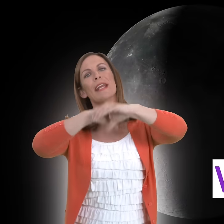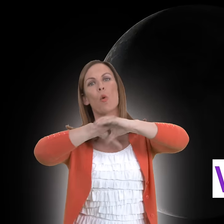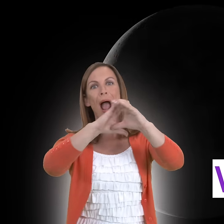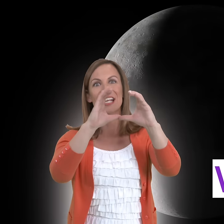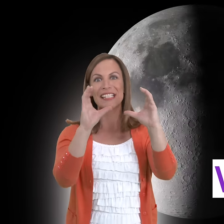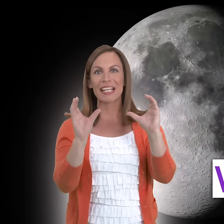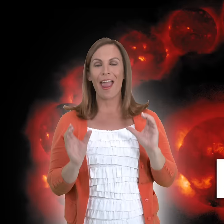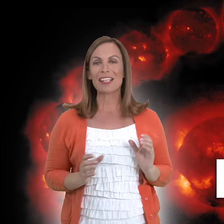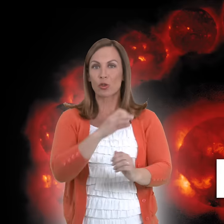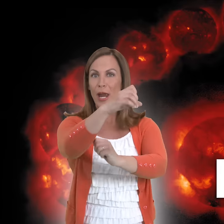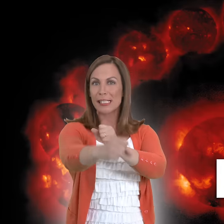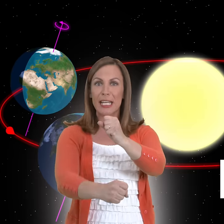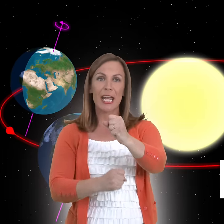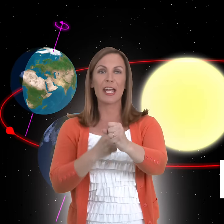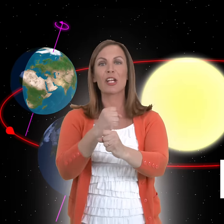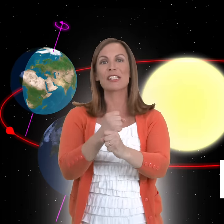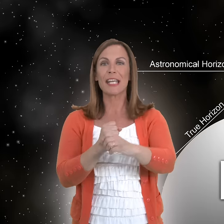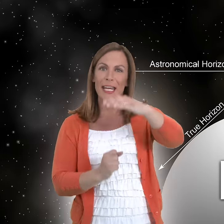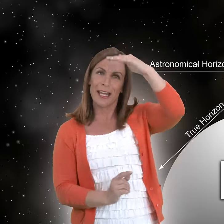waning, waxing, X-rays, year,